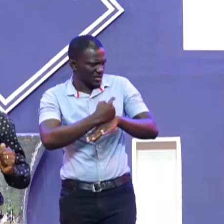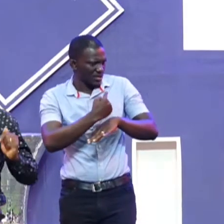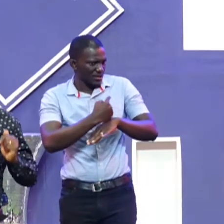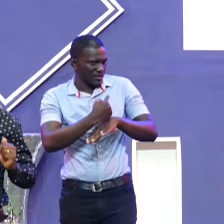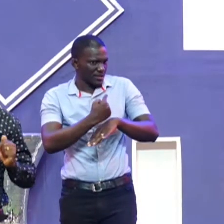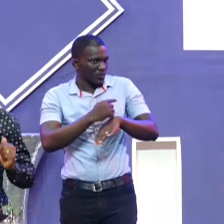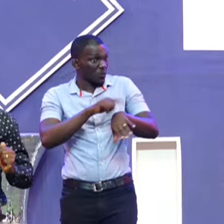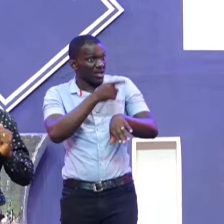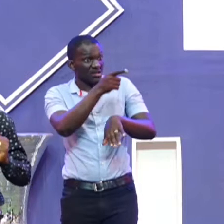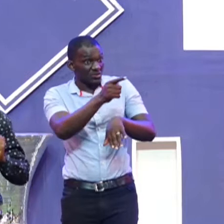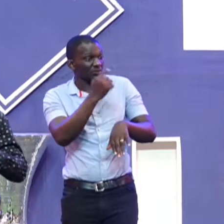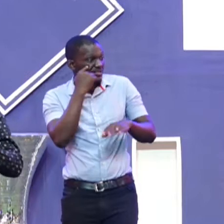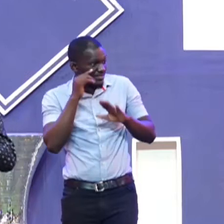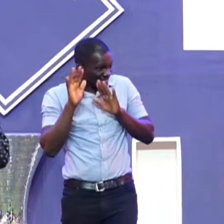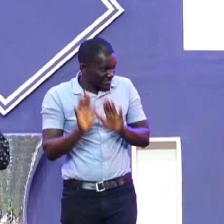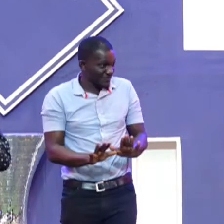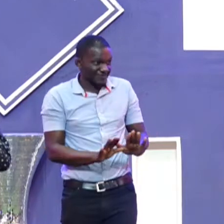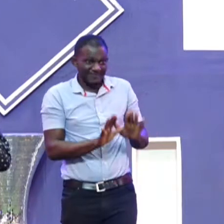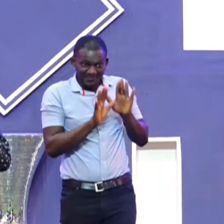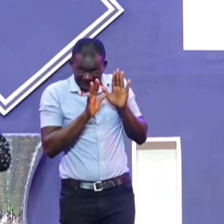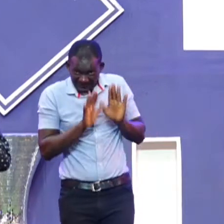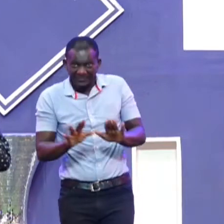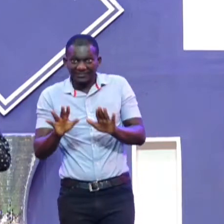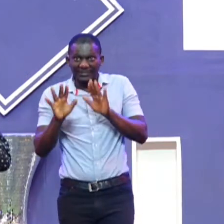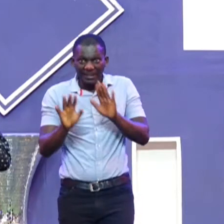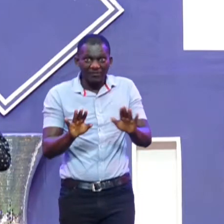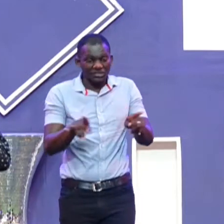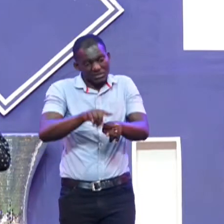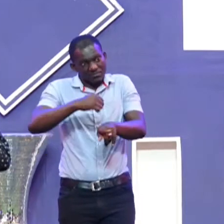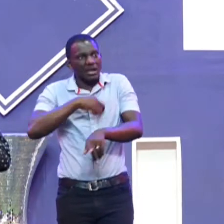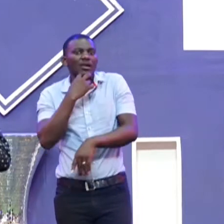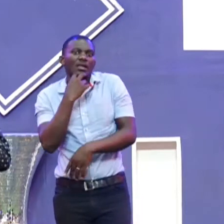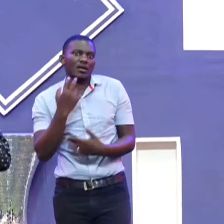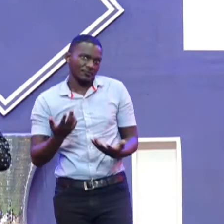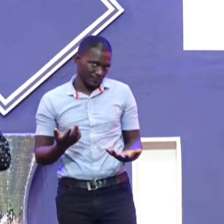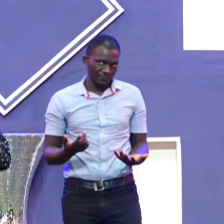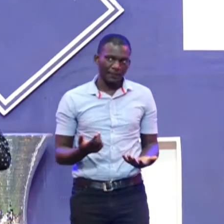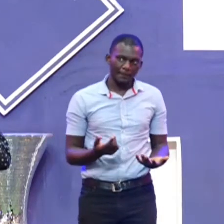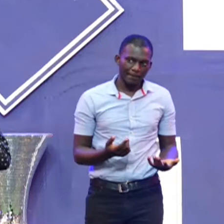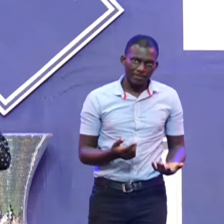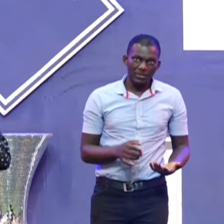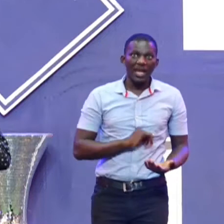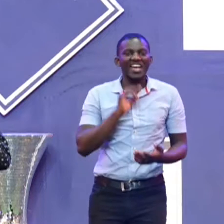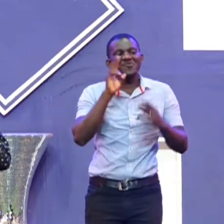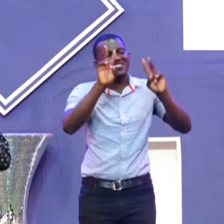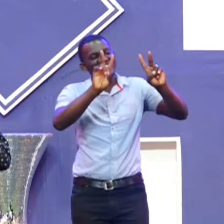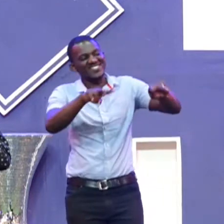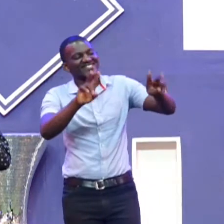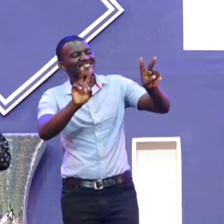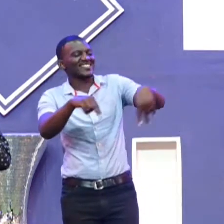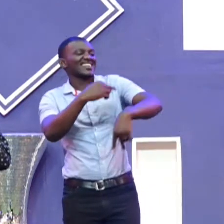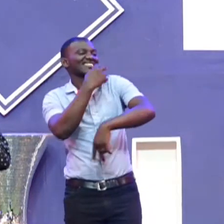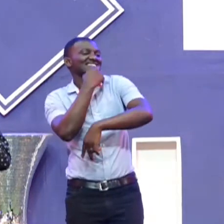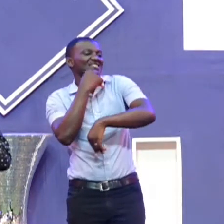kulunaku kwemulirabira ennaku. And I will also laugh at your calamity. Ndi kudala entisa